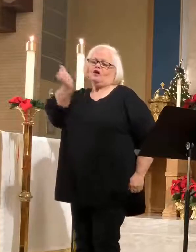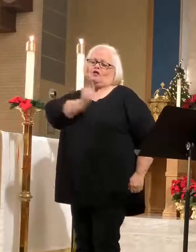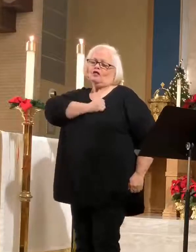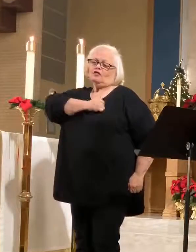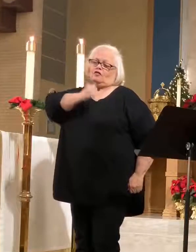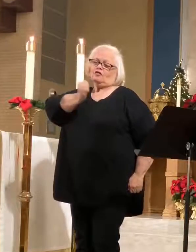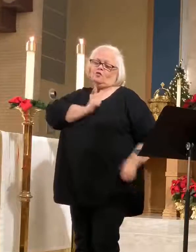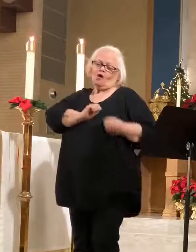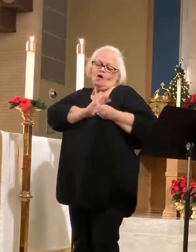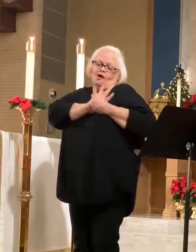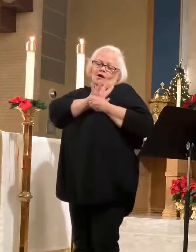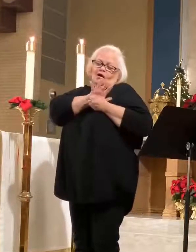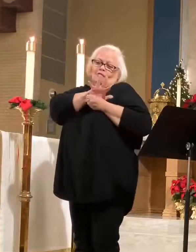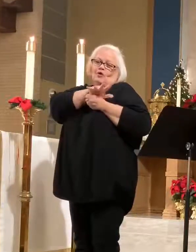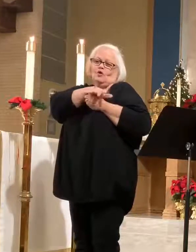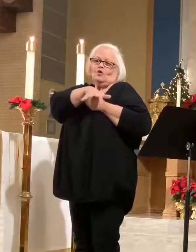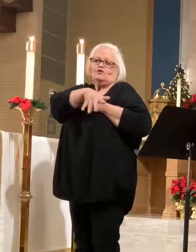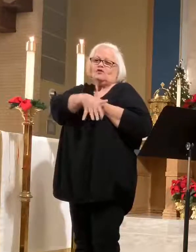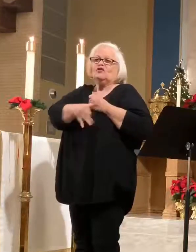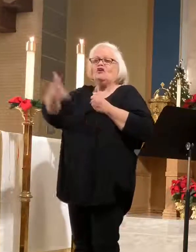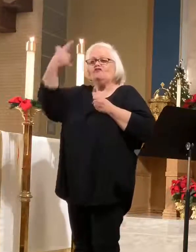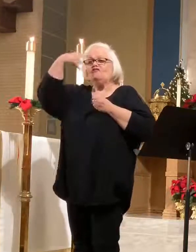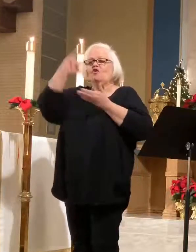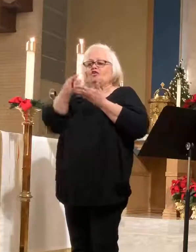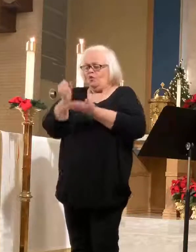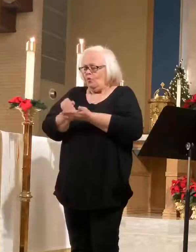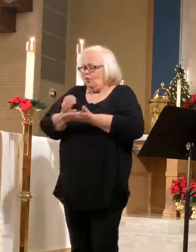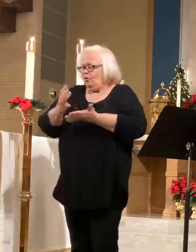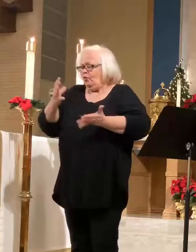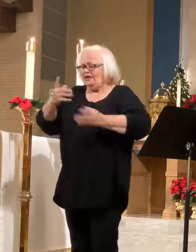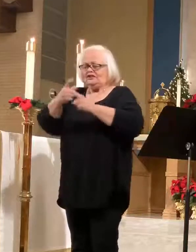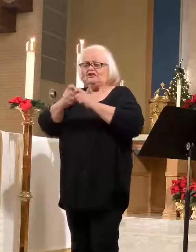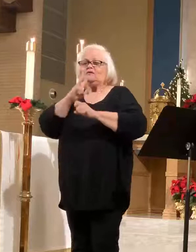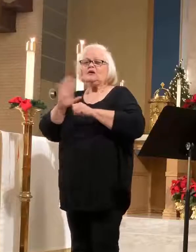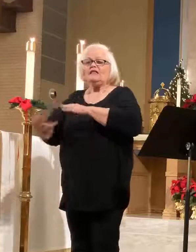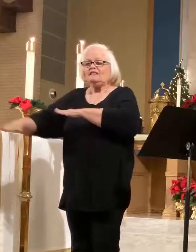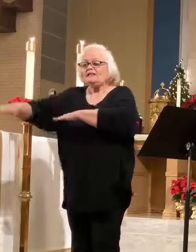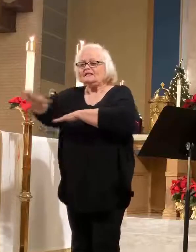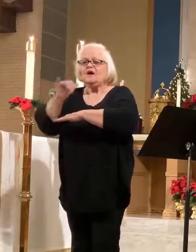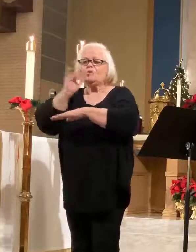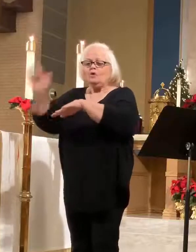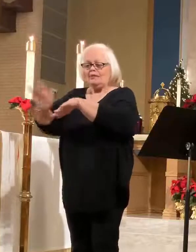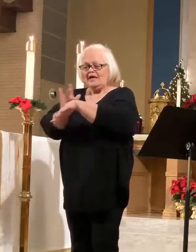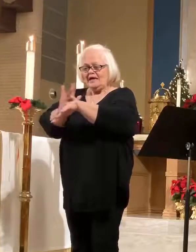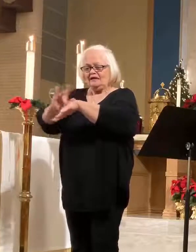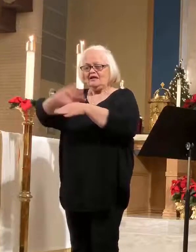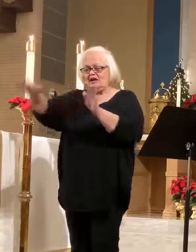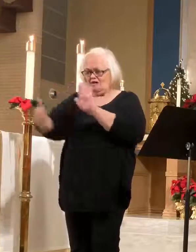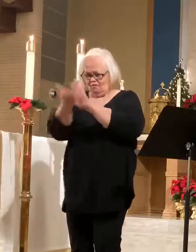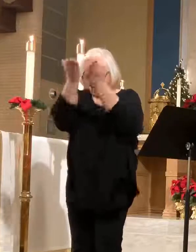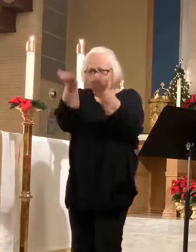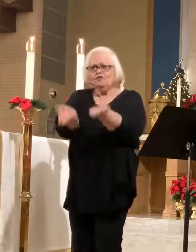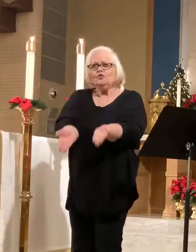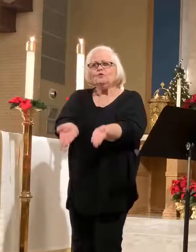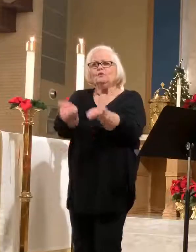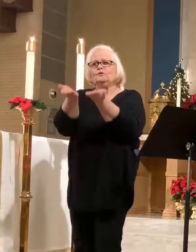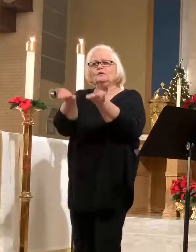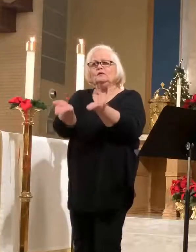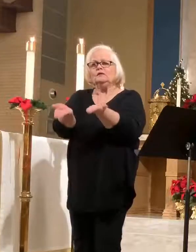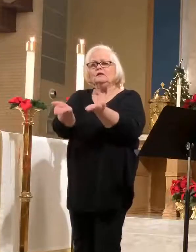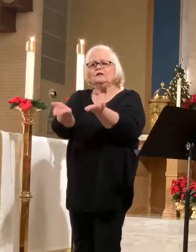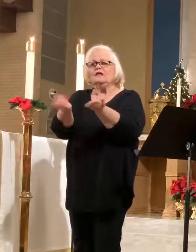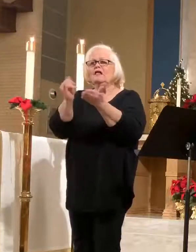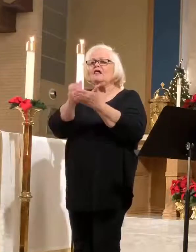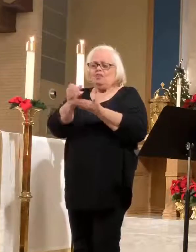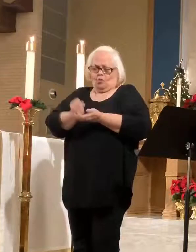and overflow, for the riches of the sea shall be emptied out before you.